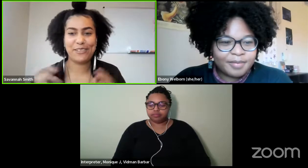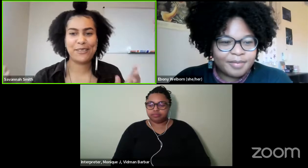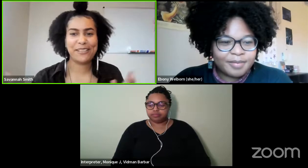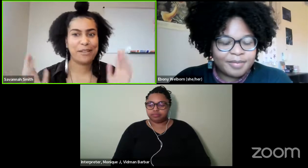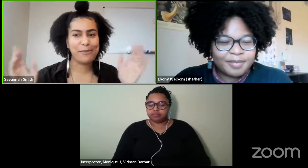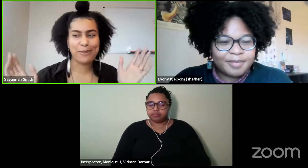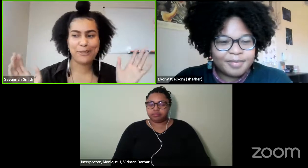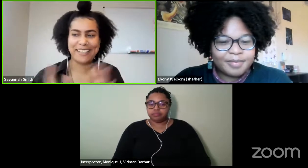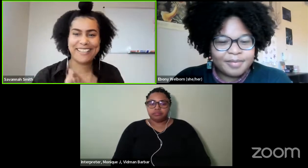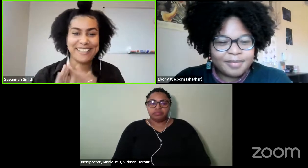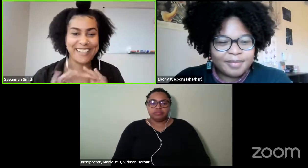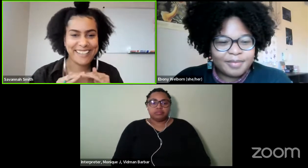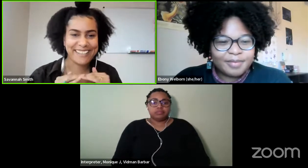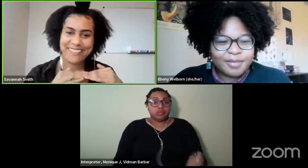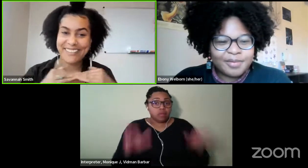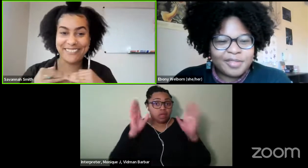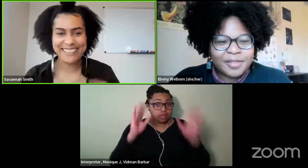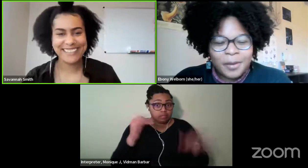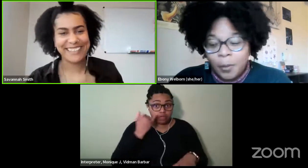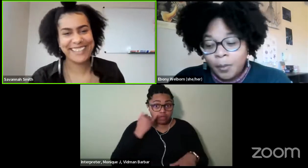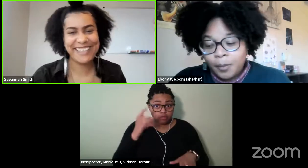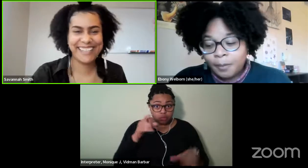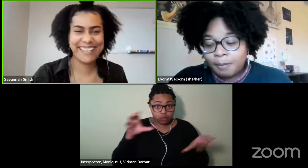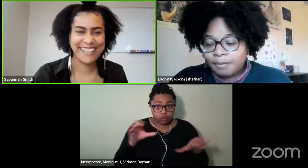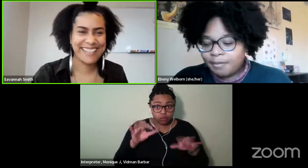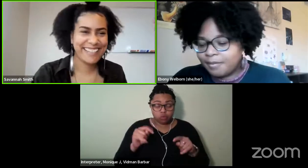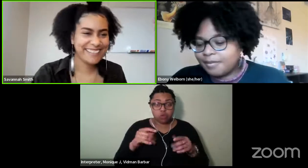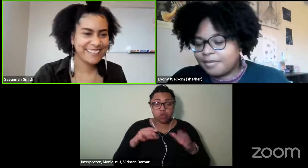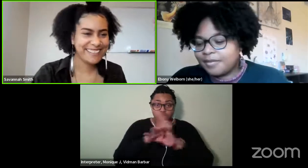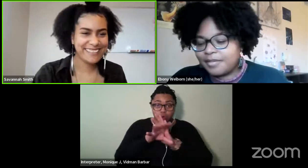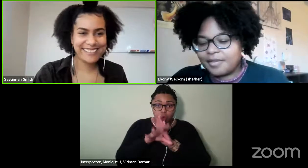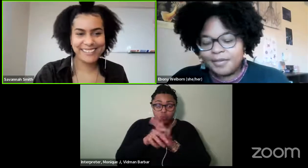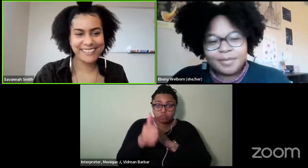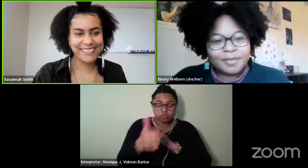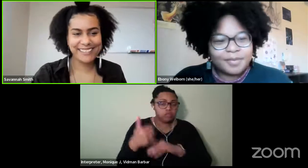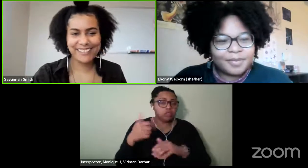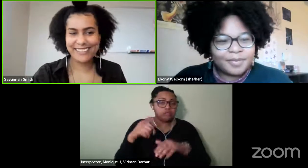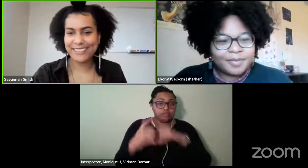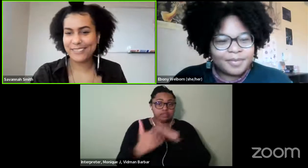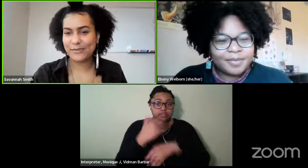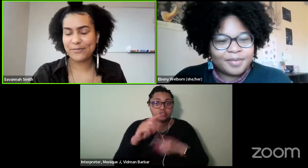Awesome. If you do it, maybe record it and send it to us so we can see.